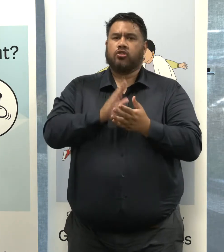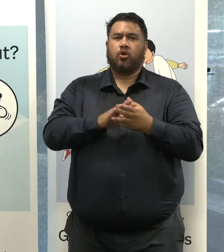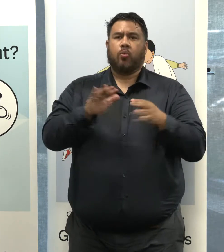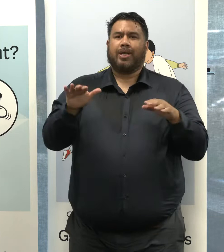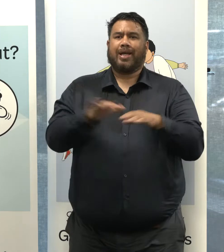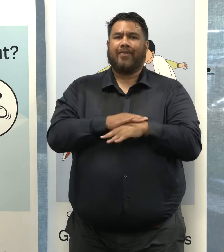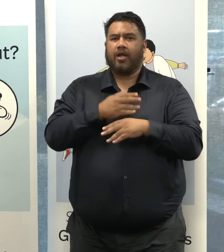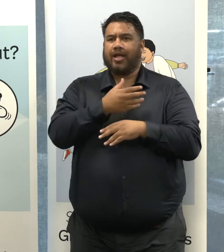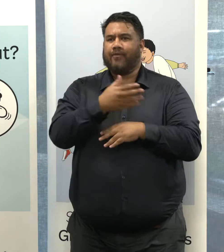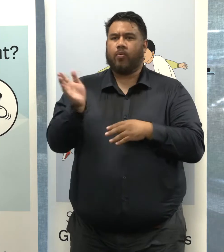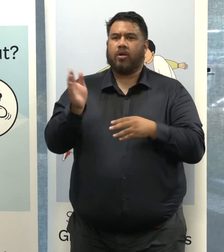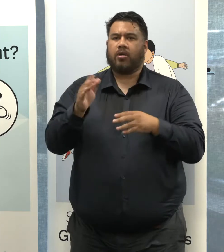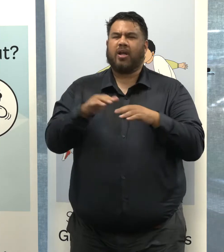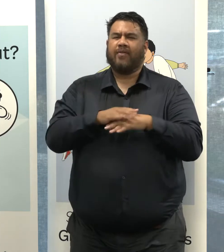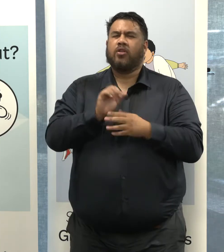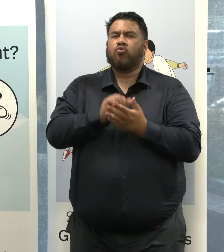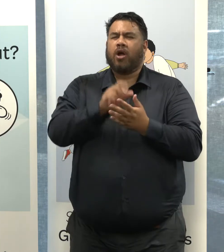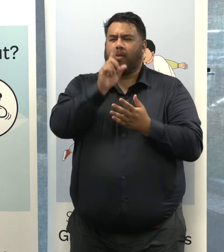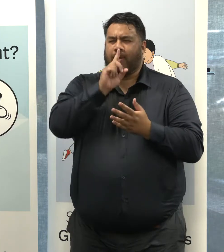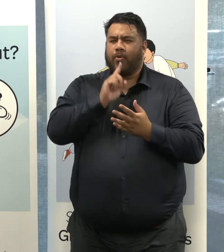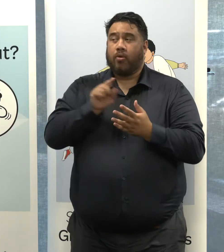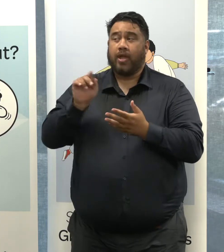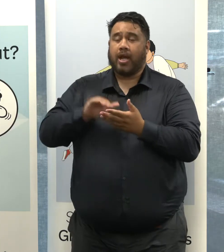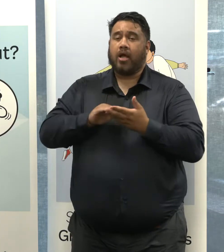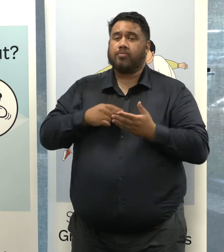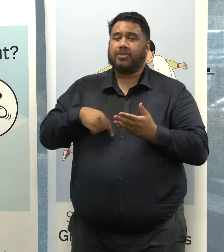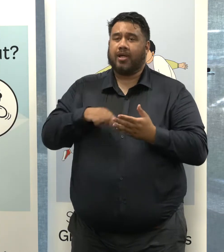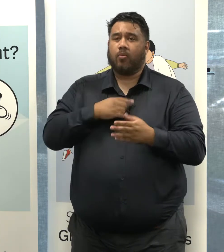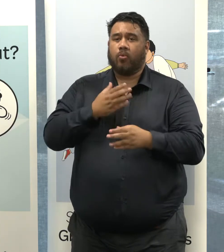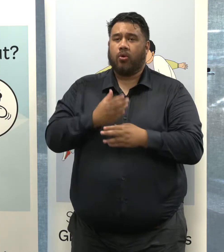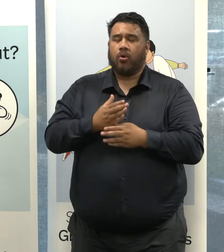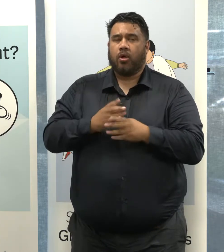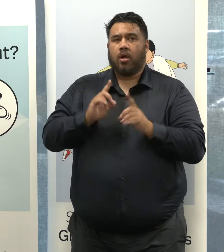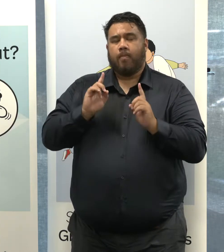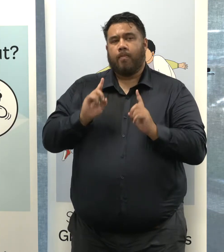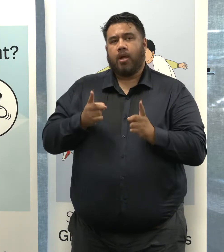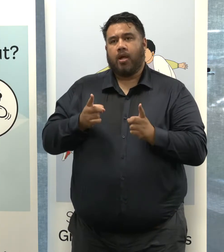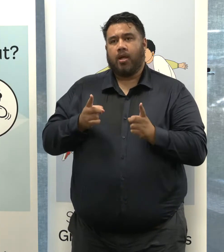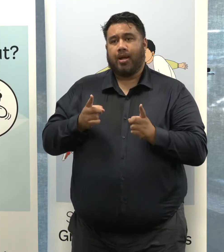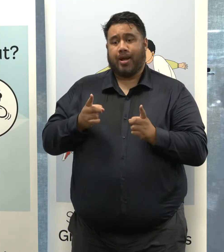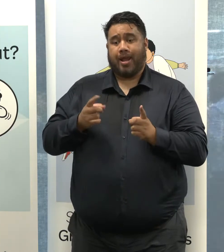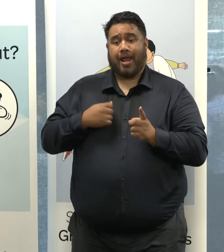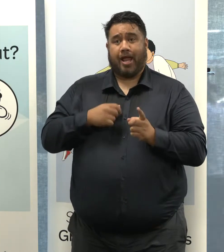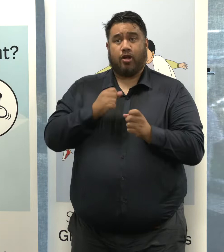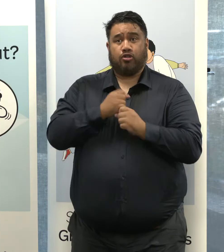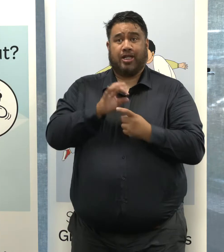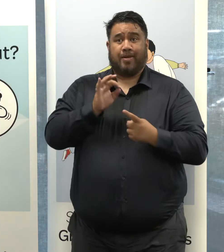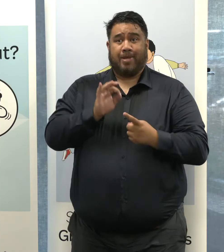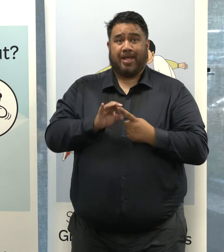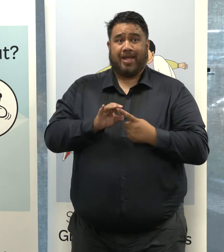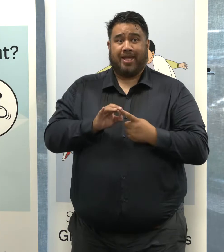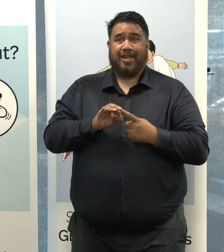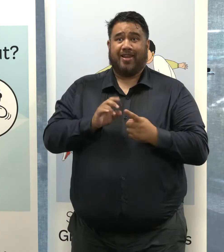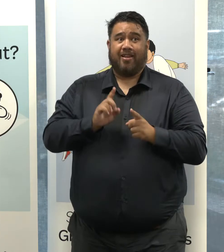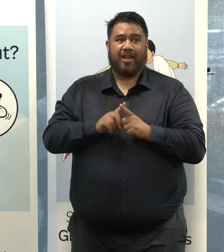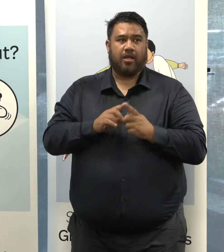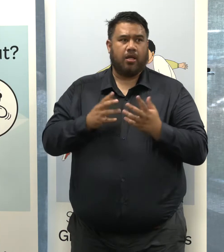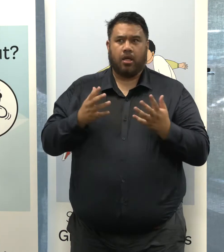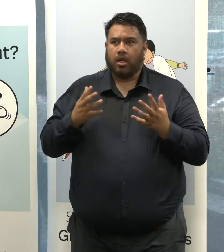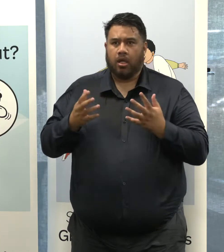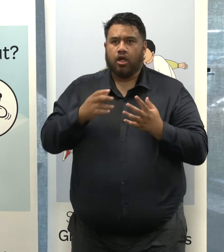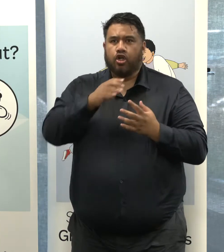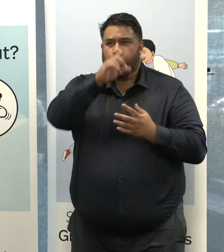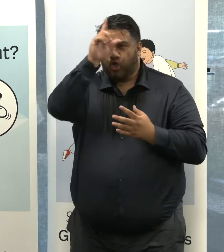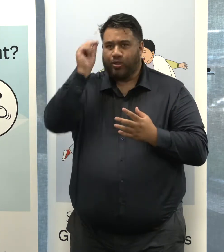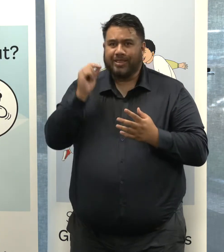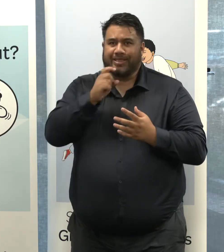which gives our workload a little bit of stability. But it's still, most of our practices are looking for nursing staff and they're not available.